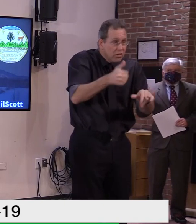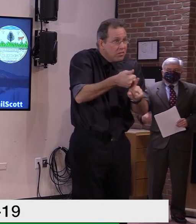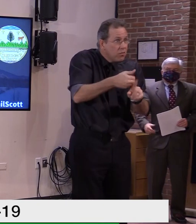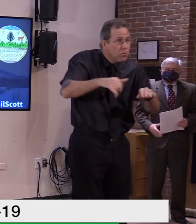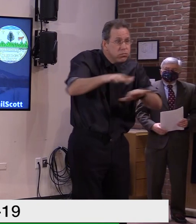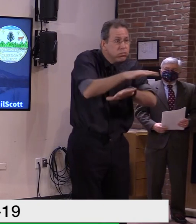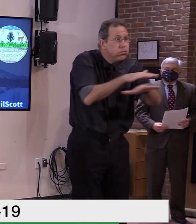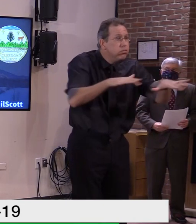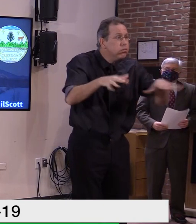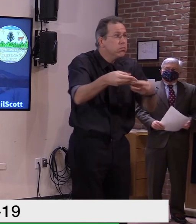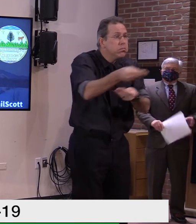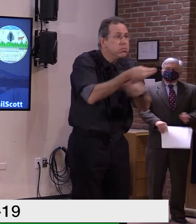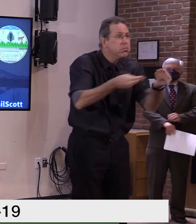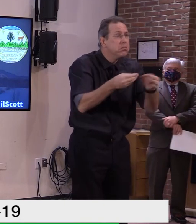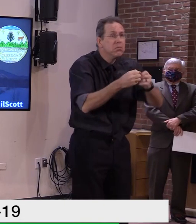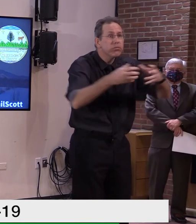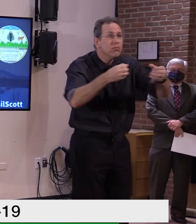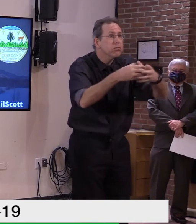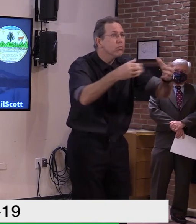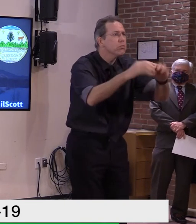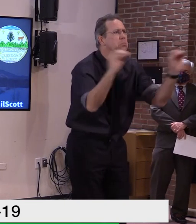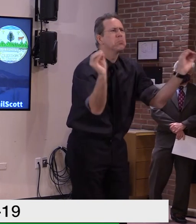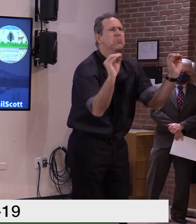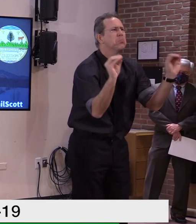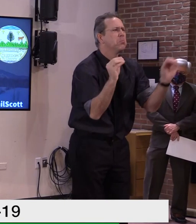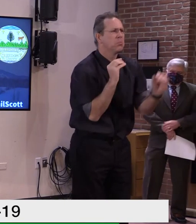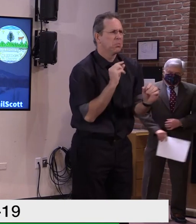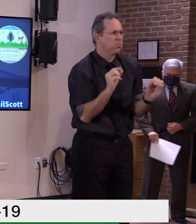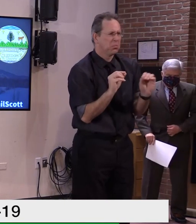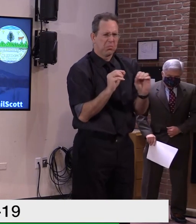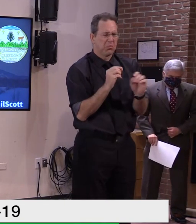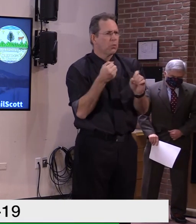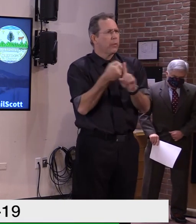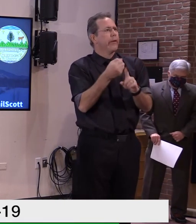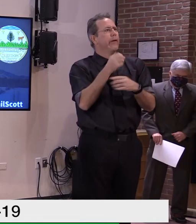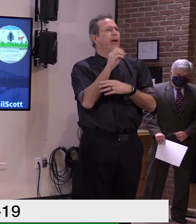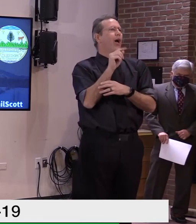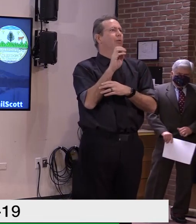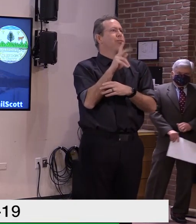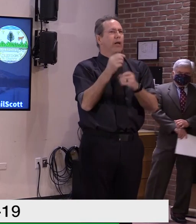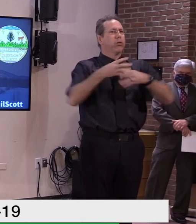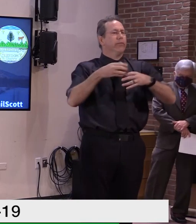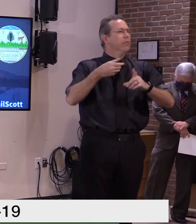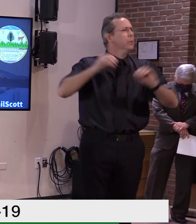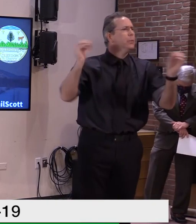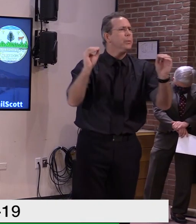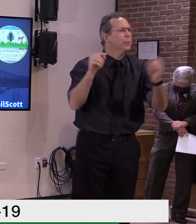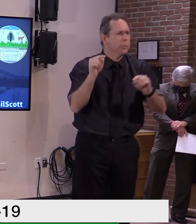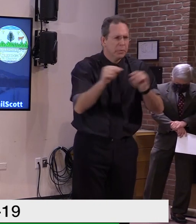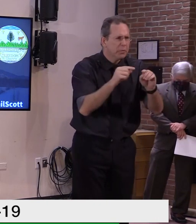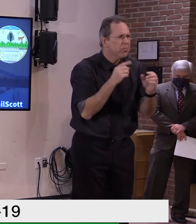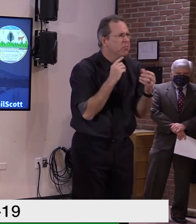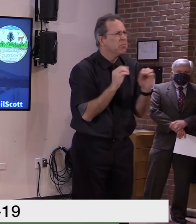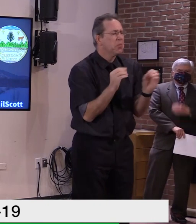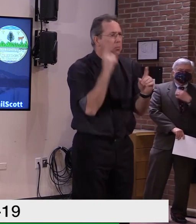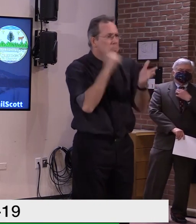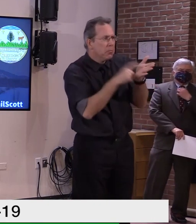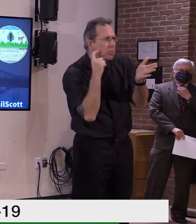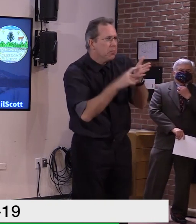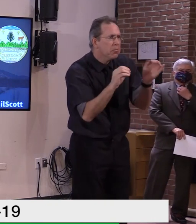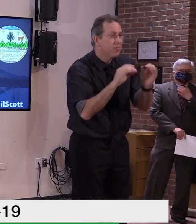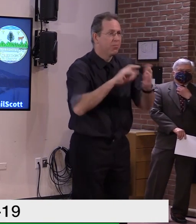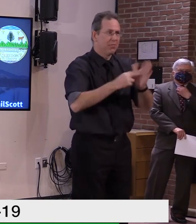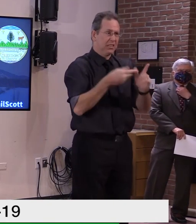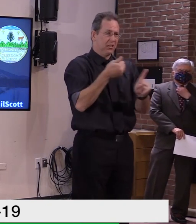is because teachers, administrators, parents, and kids have all done a great job following the rules and creating a safe